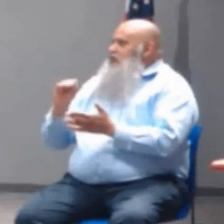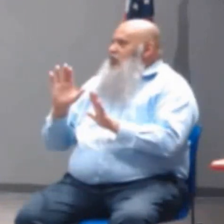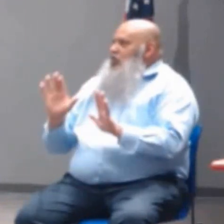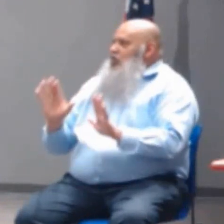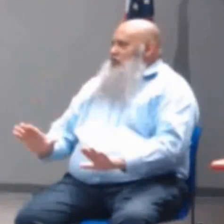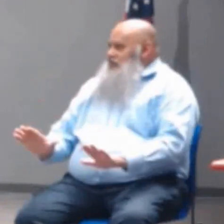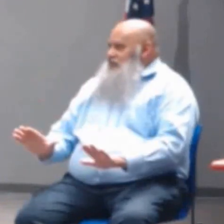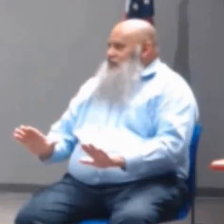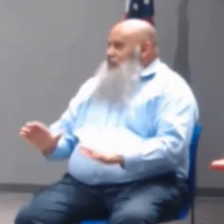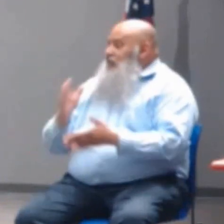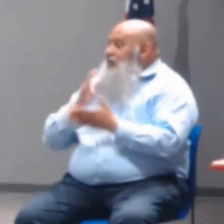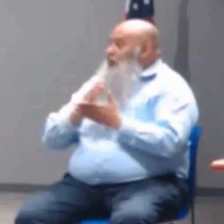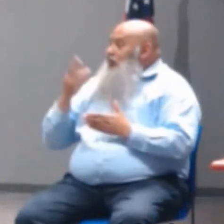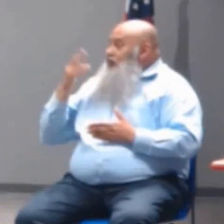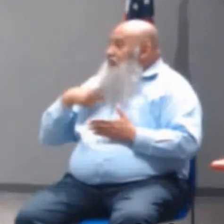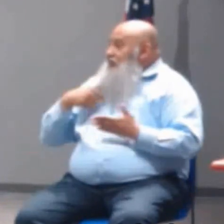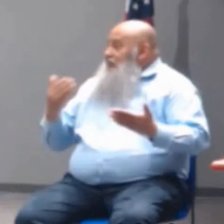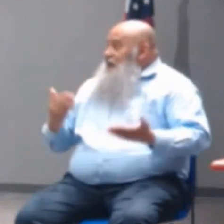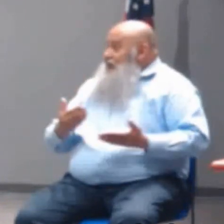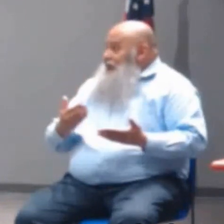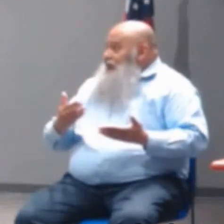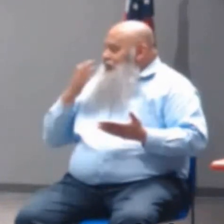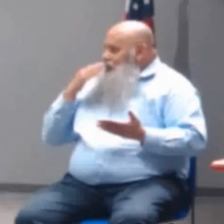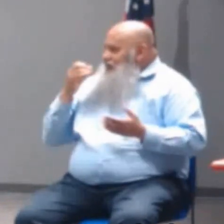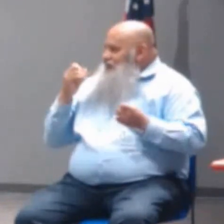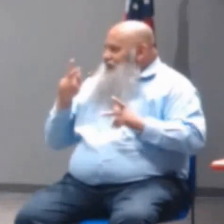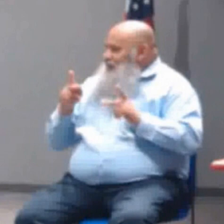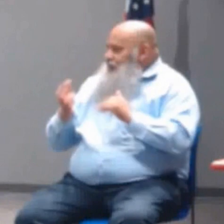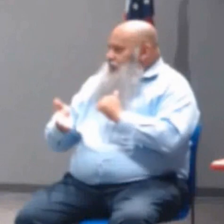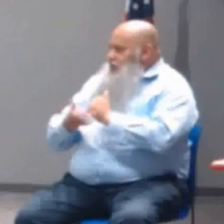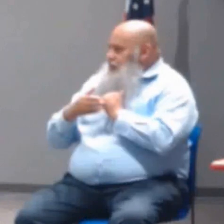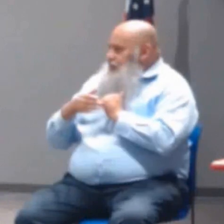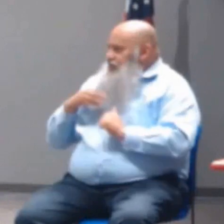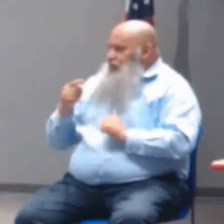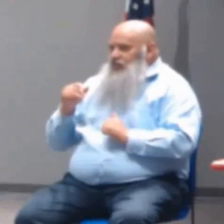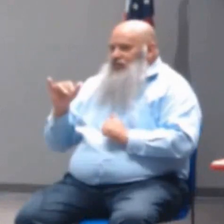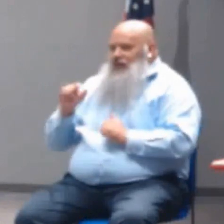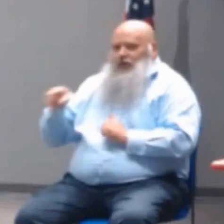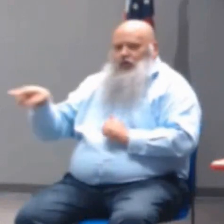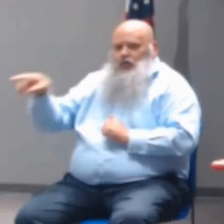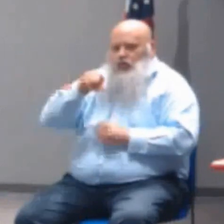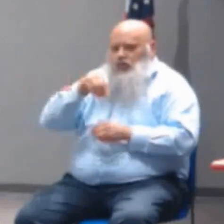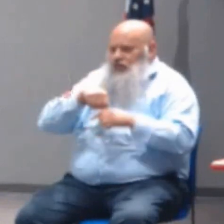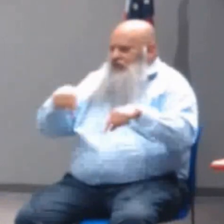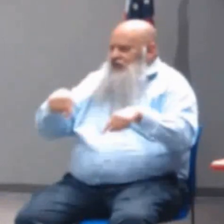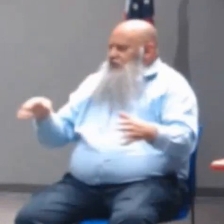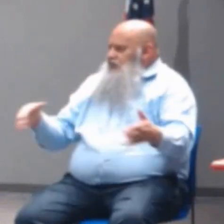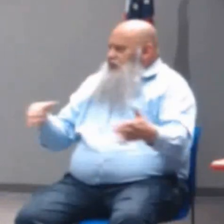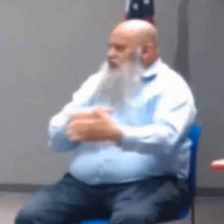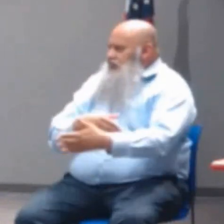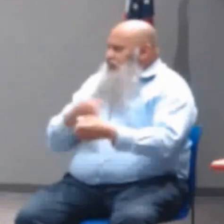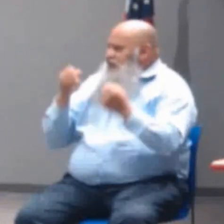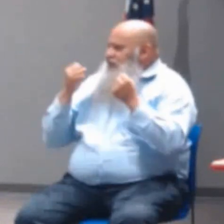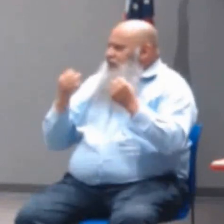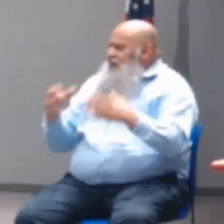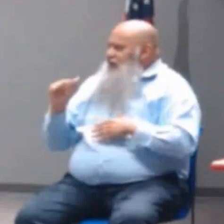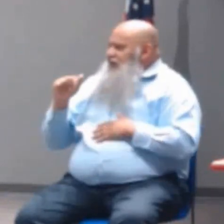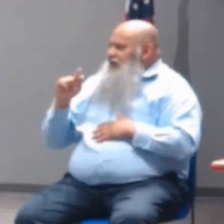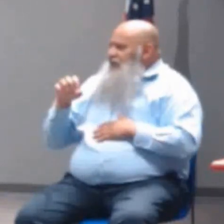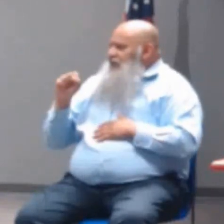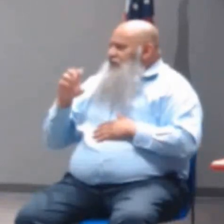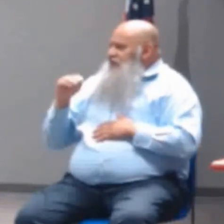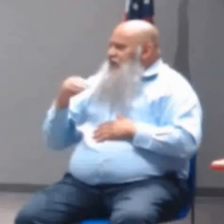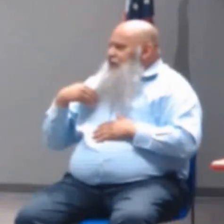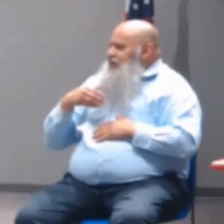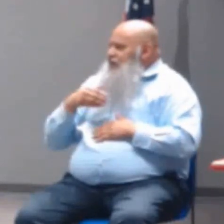And part of the reason I'm here is because so many people help me out. People just like you here in this room. So many allies and